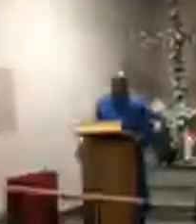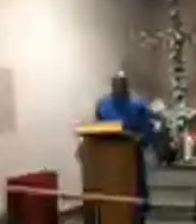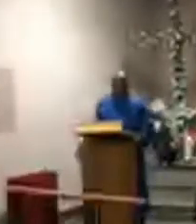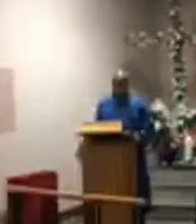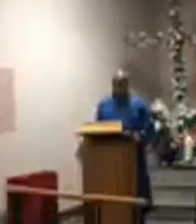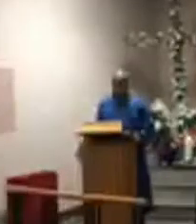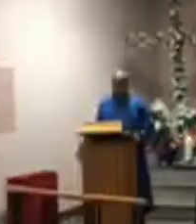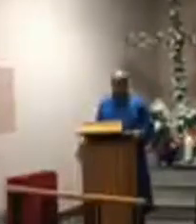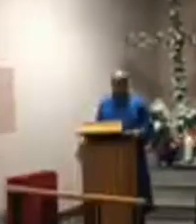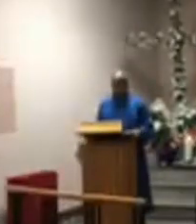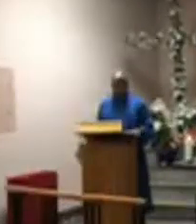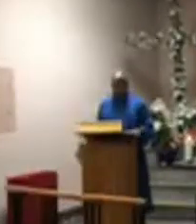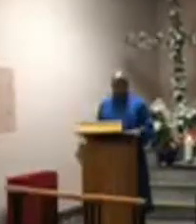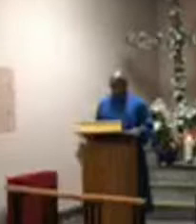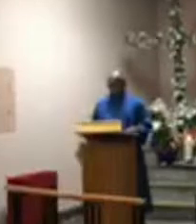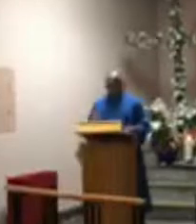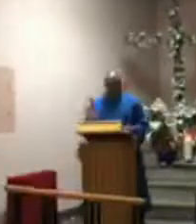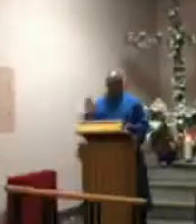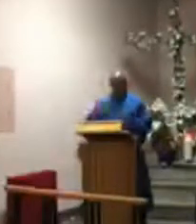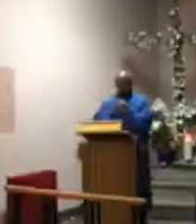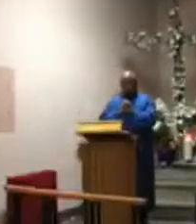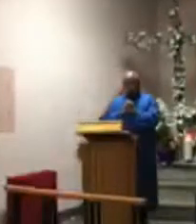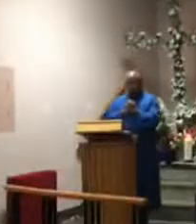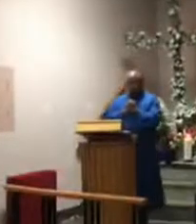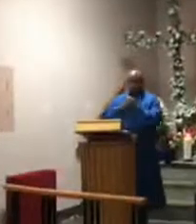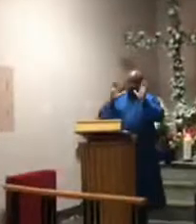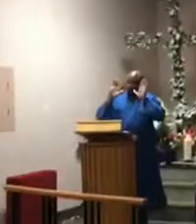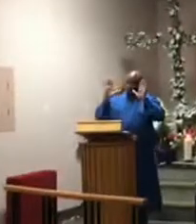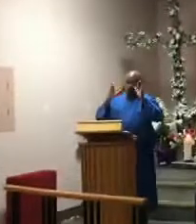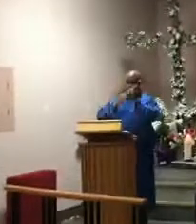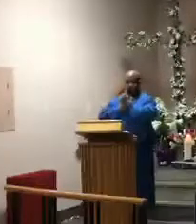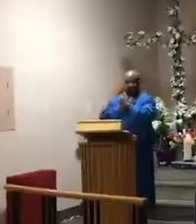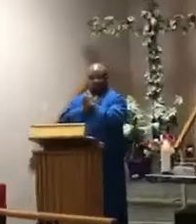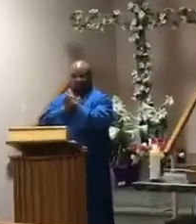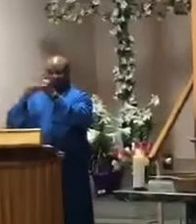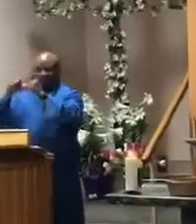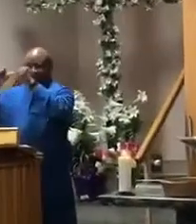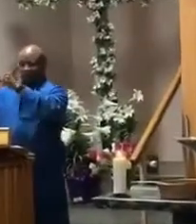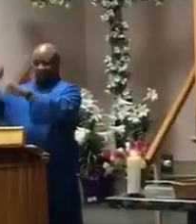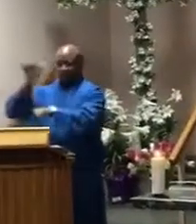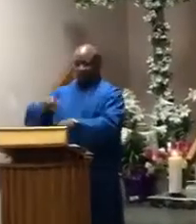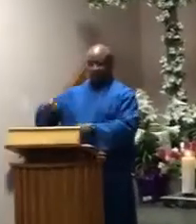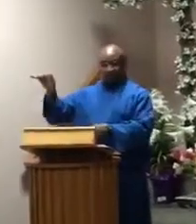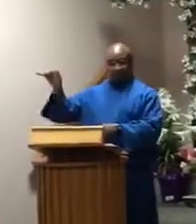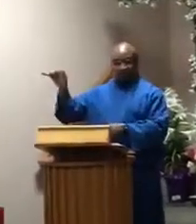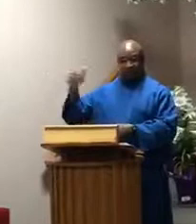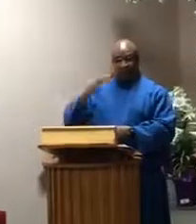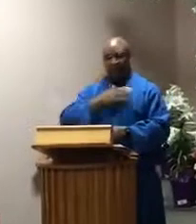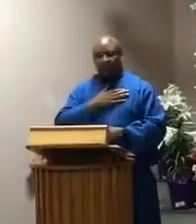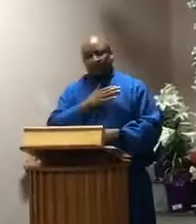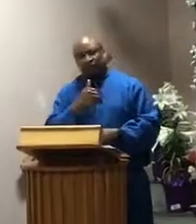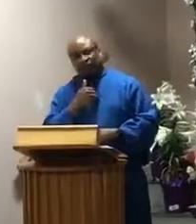Oh, give thanks to the Lord because he is good. And your love, your wonderful love, continues